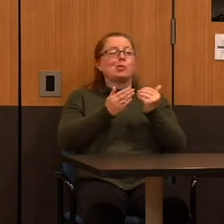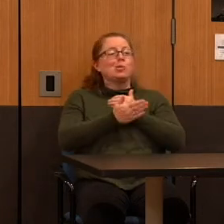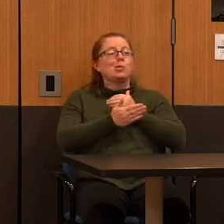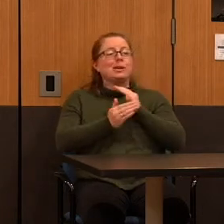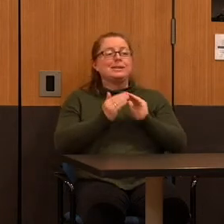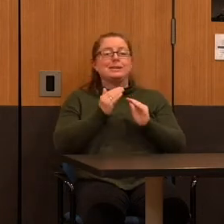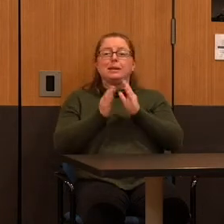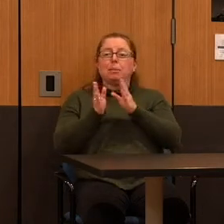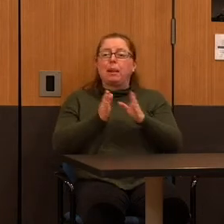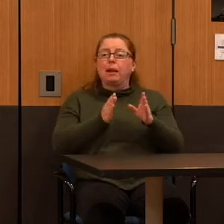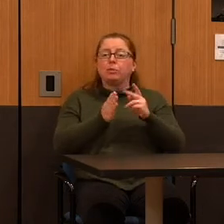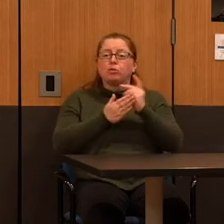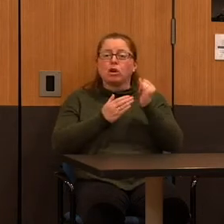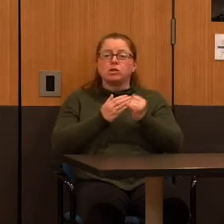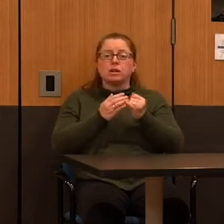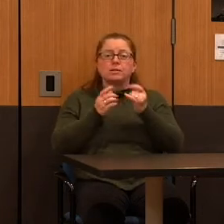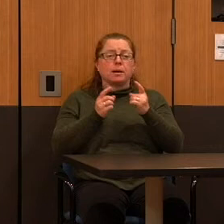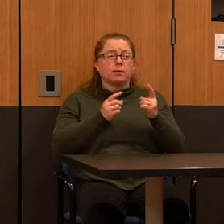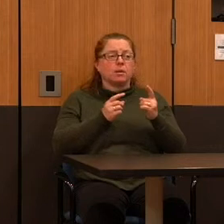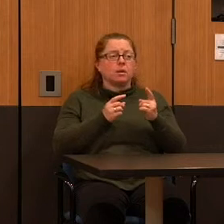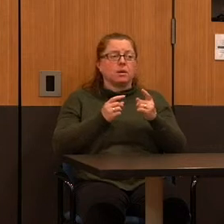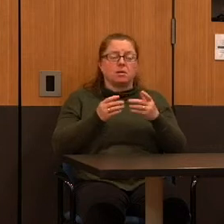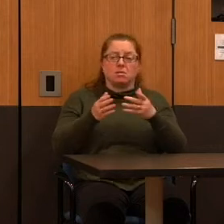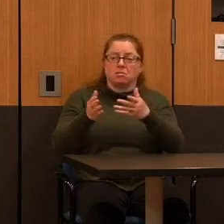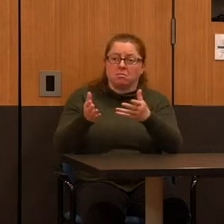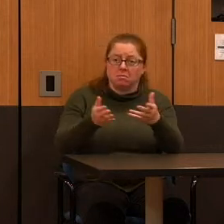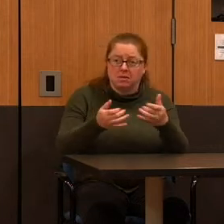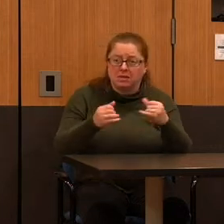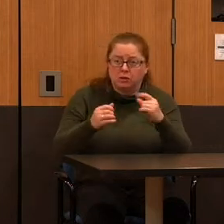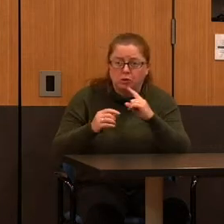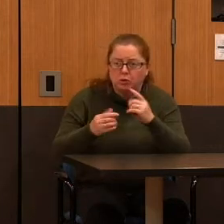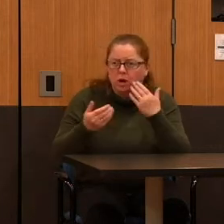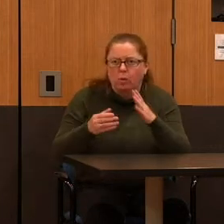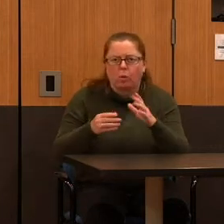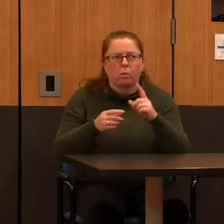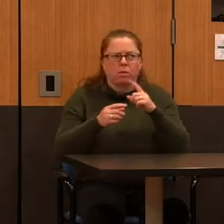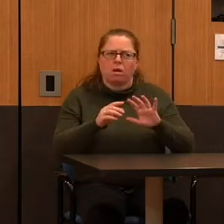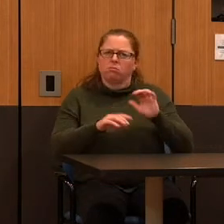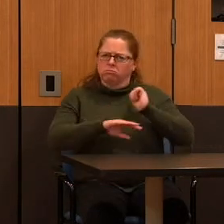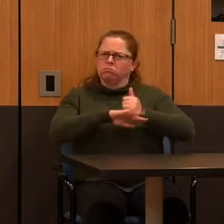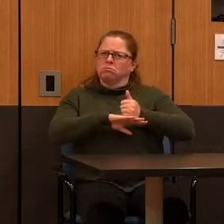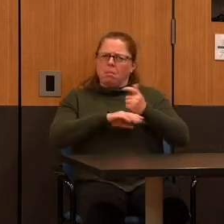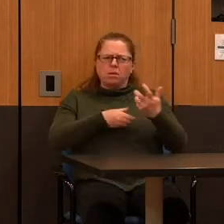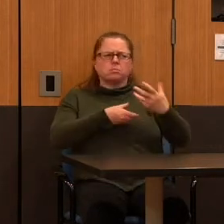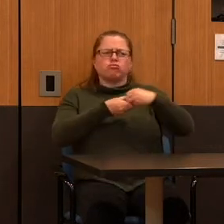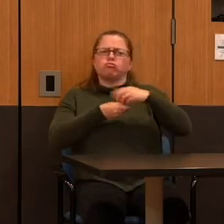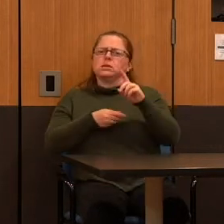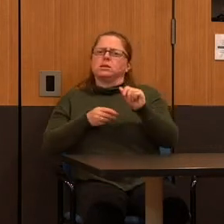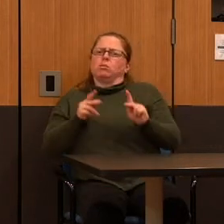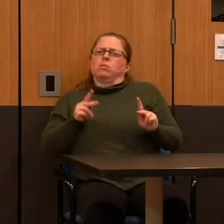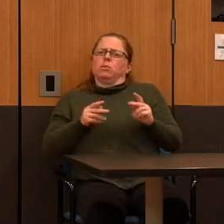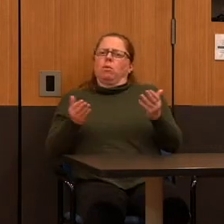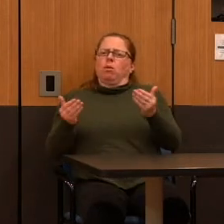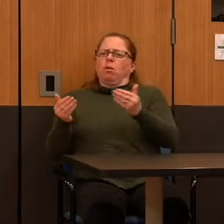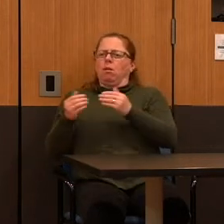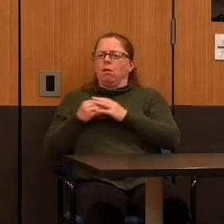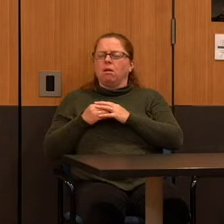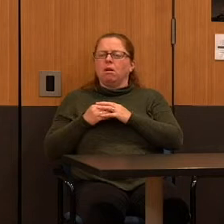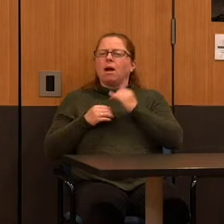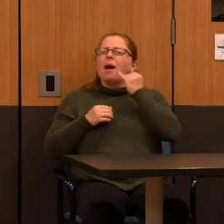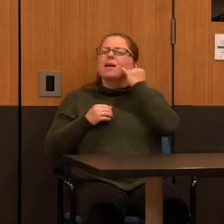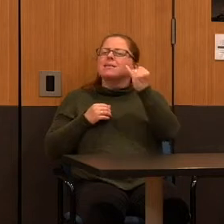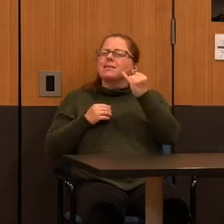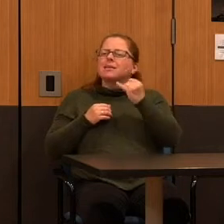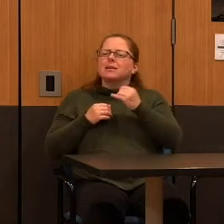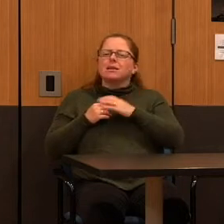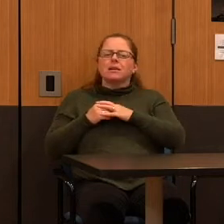development projects happened. You all can let me know whether that's still being enforced. But the notion that there's a longer lasting